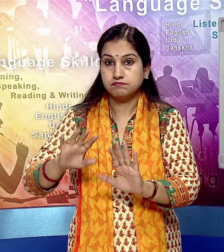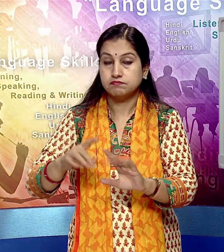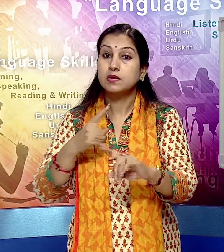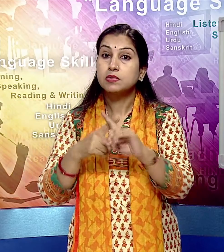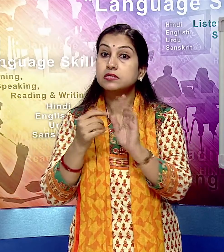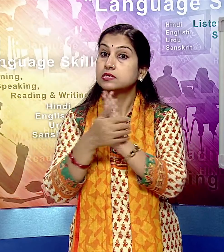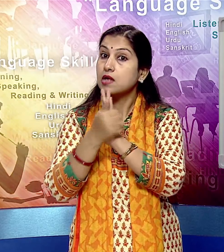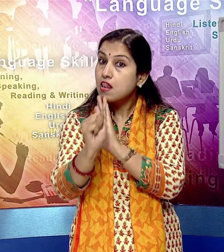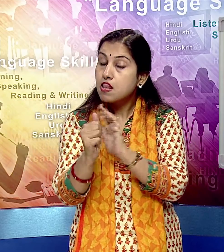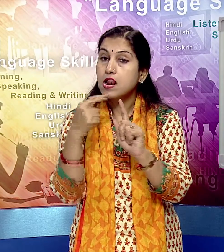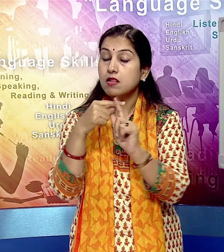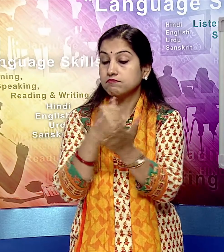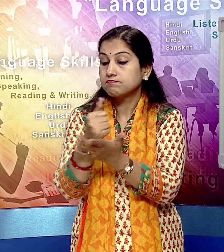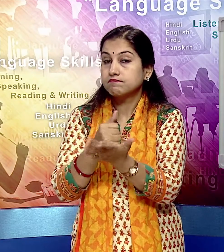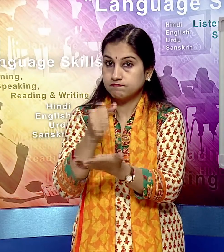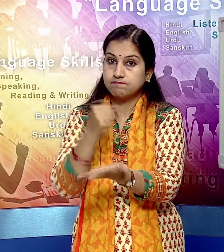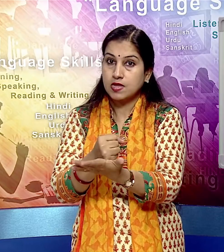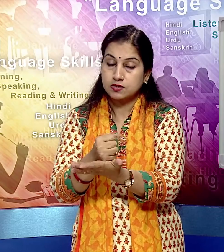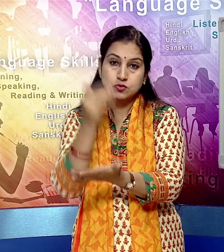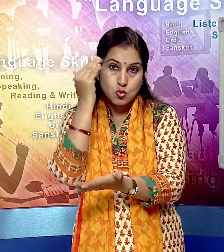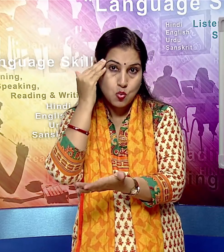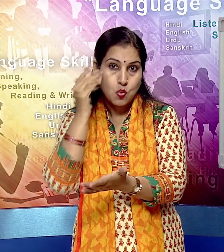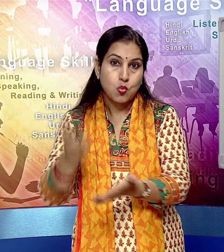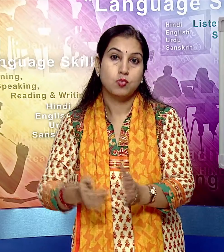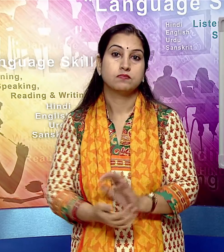skill and practice is required.